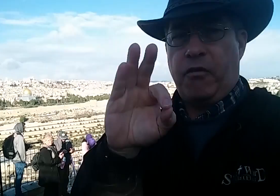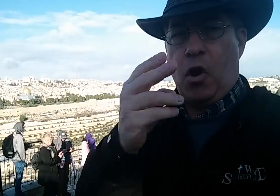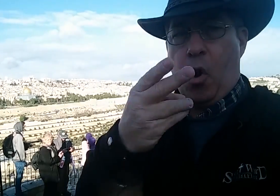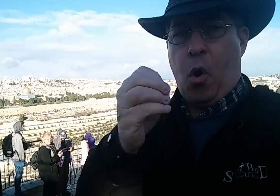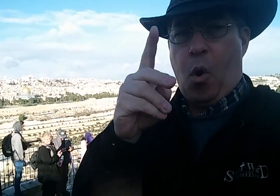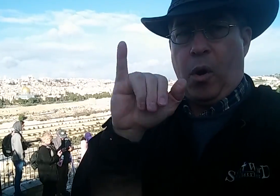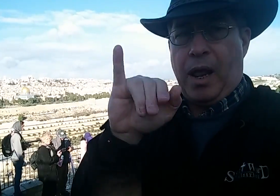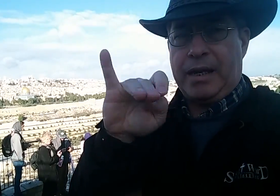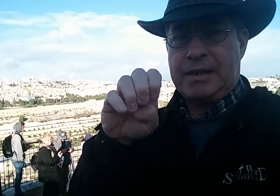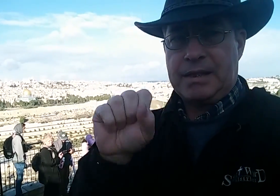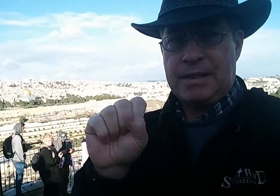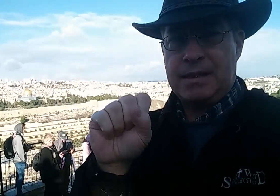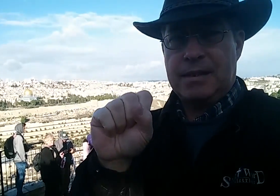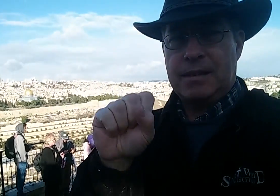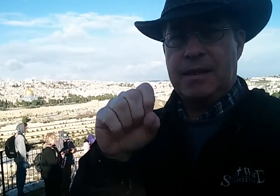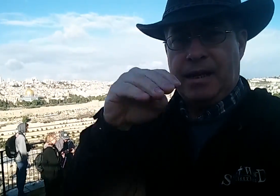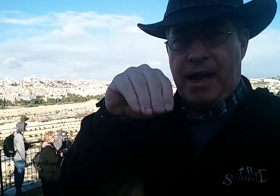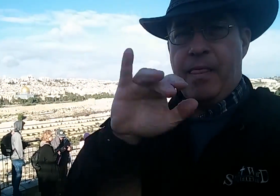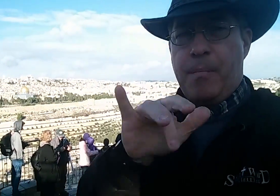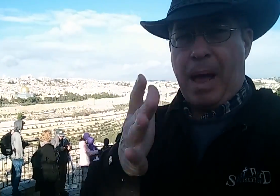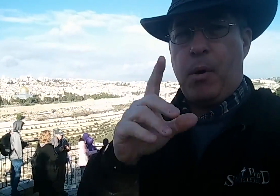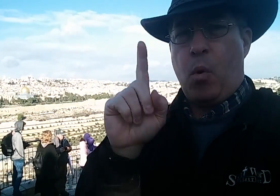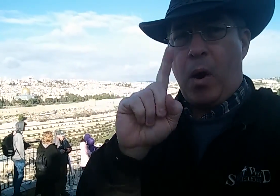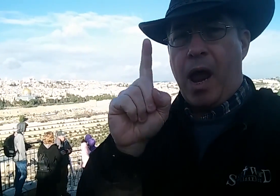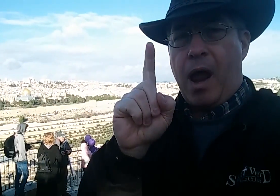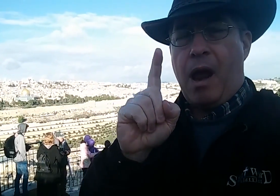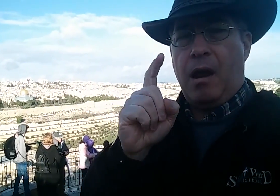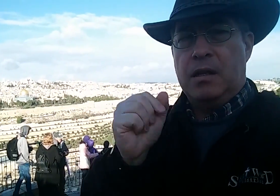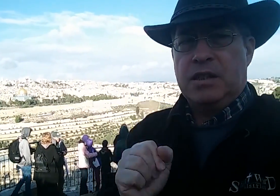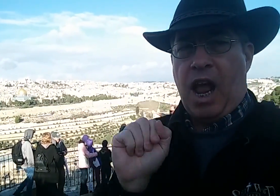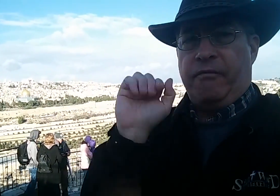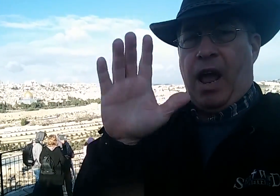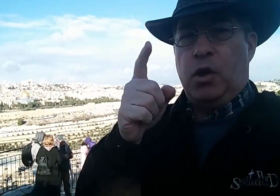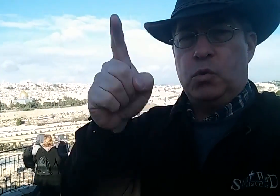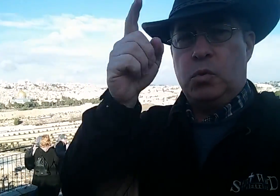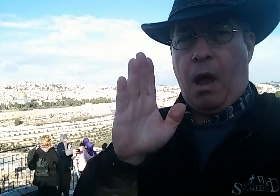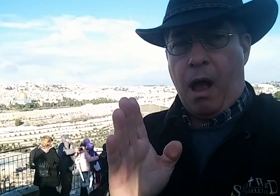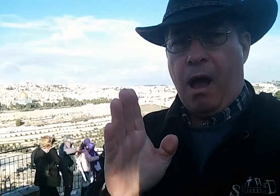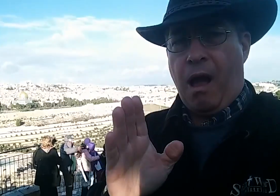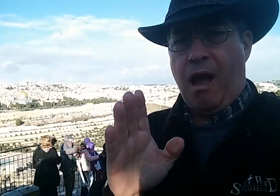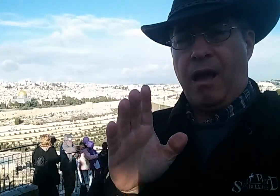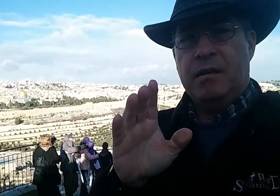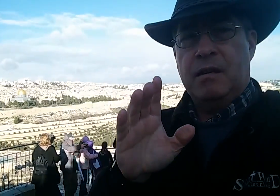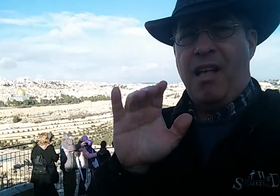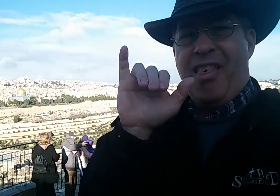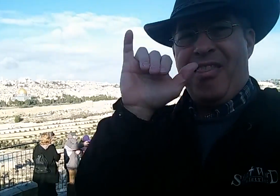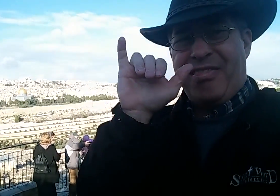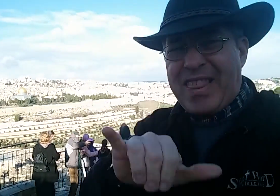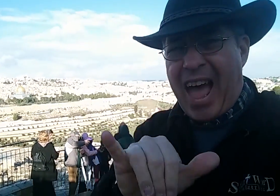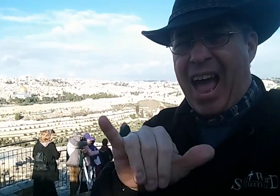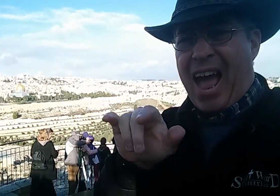the Jewish people, the Jews say this is the holiest of holies, the temple that was established there.